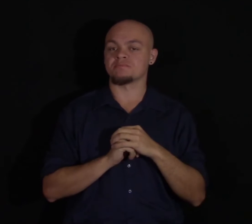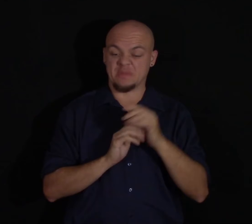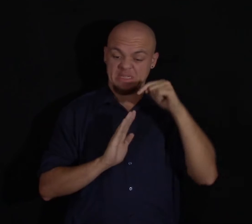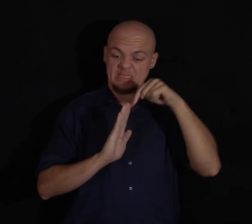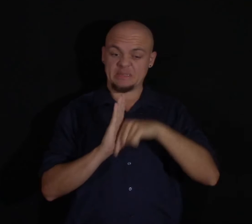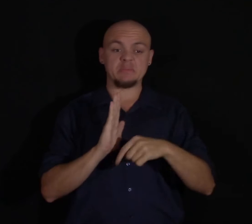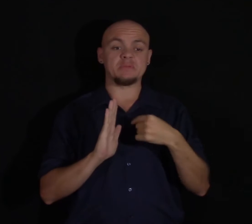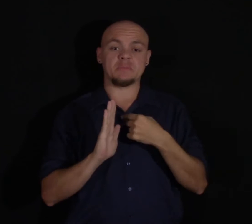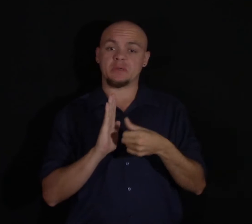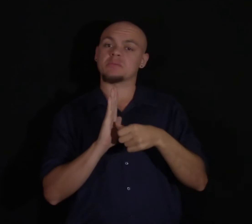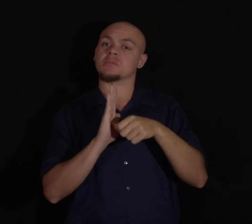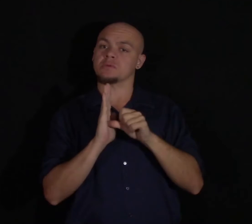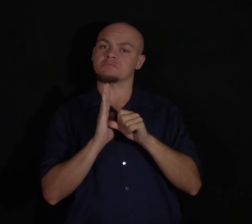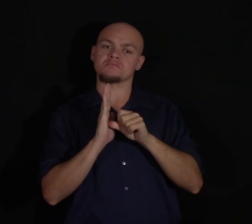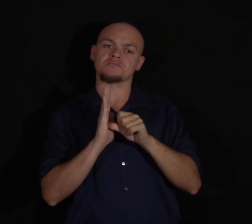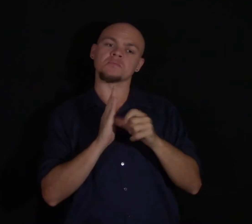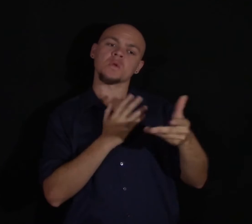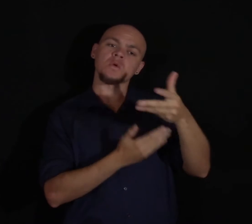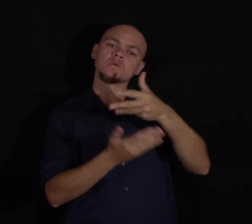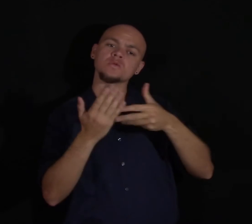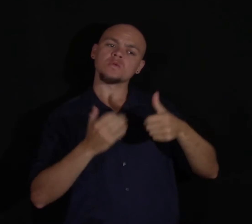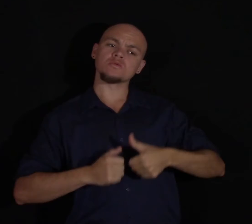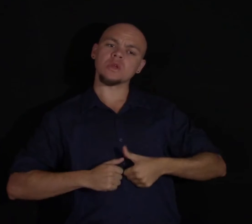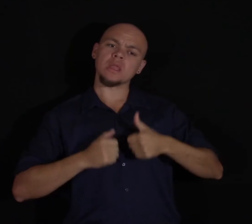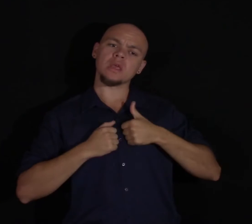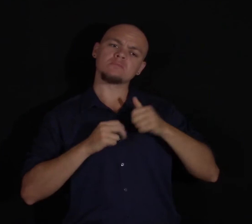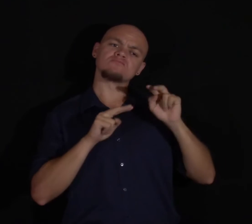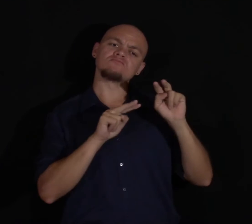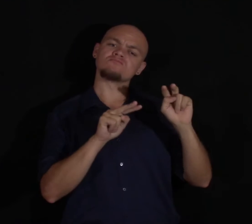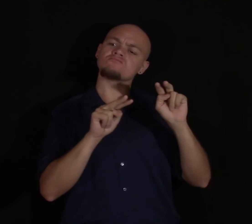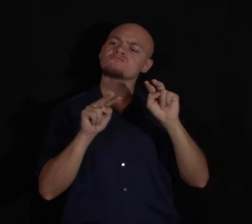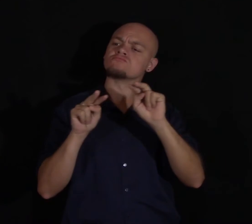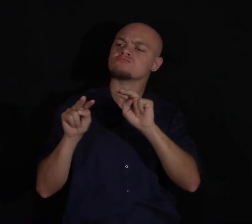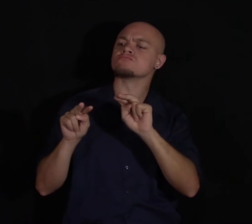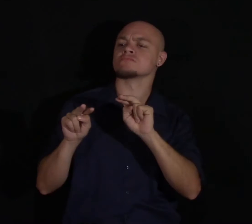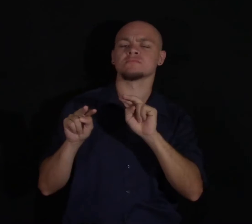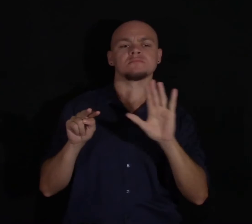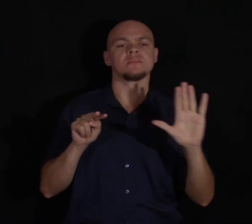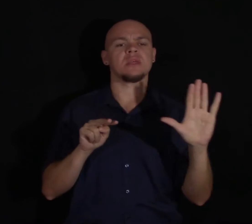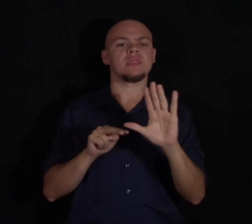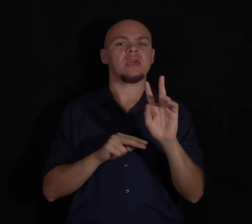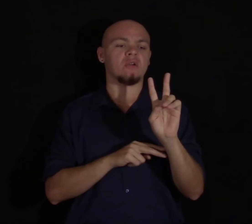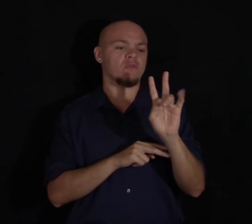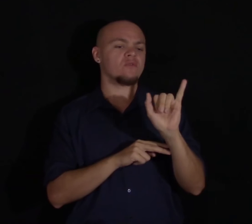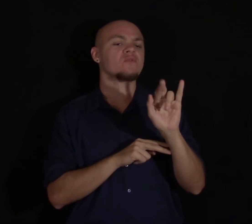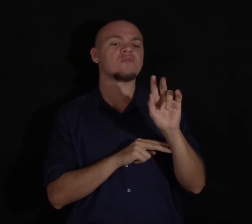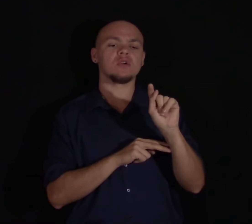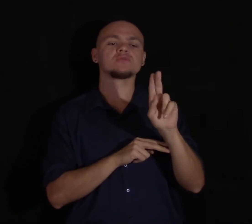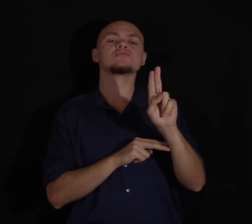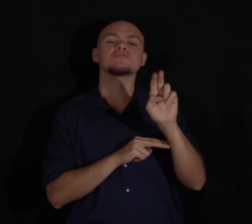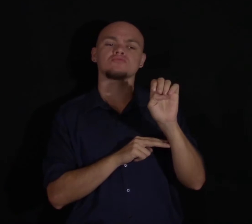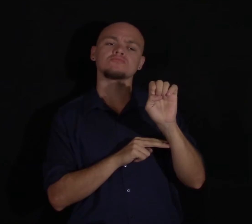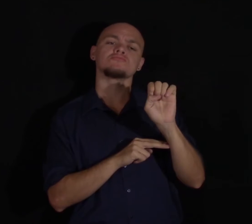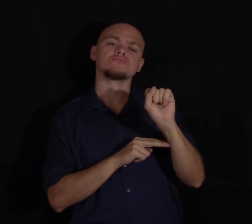views of social life which it developed, to admire their virtues and to deprecate the vices of